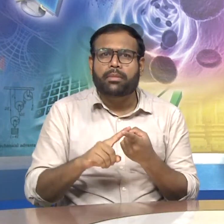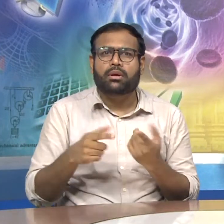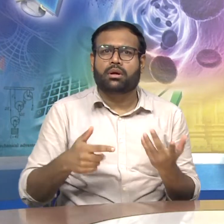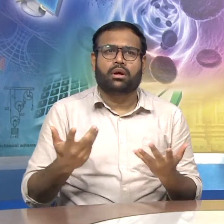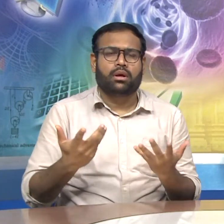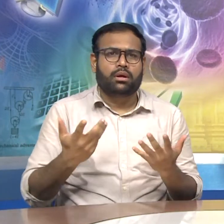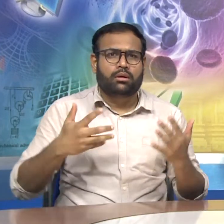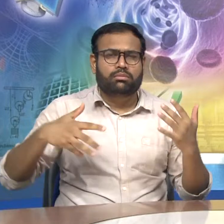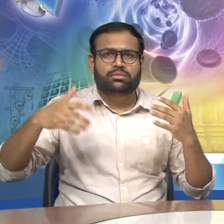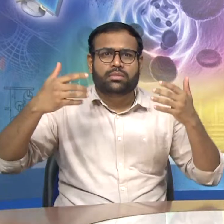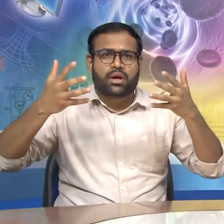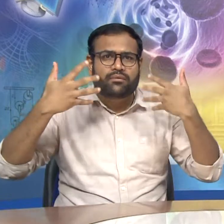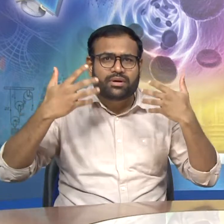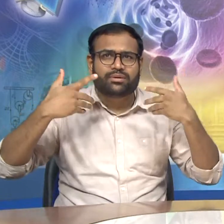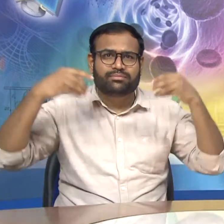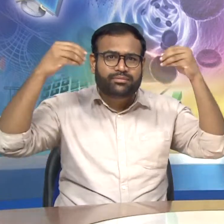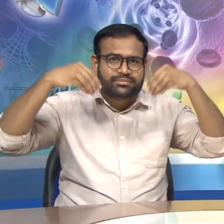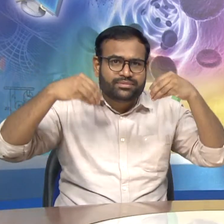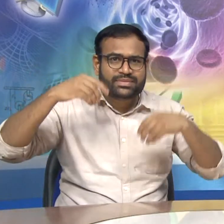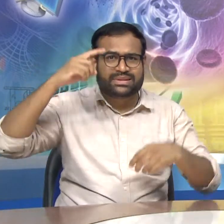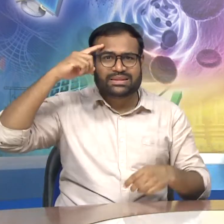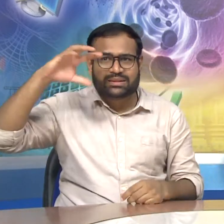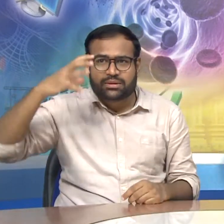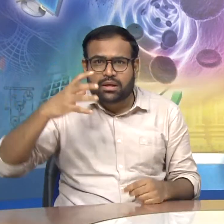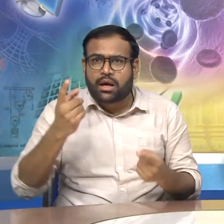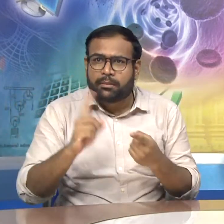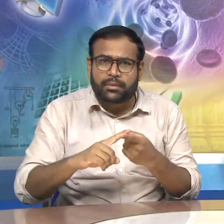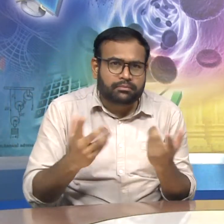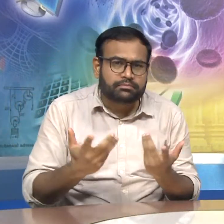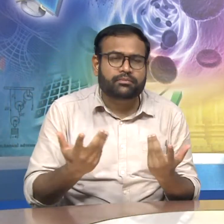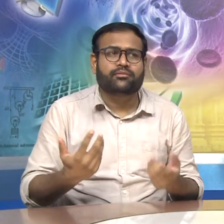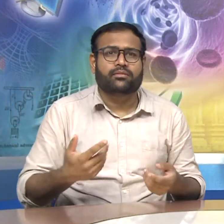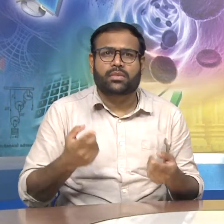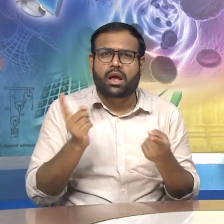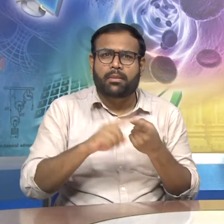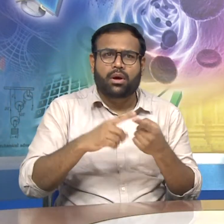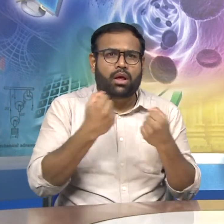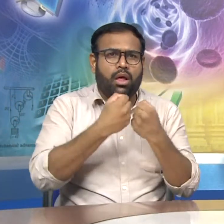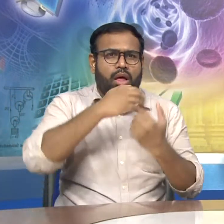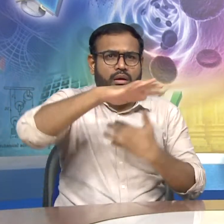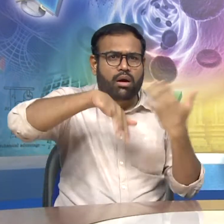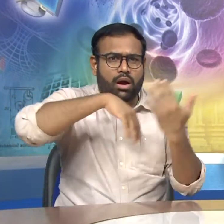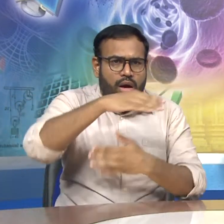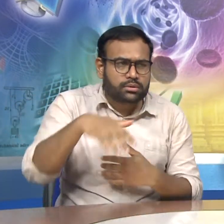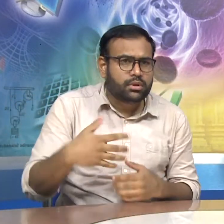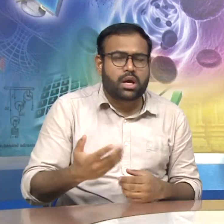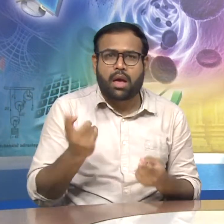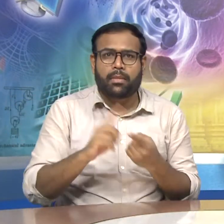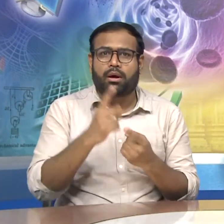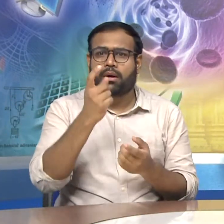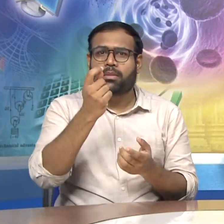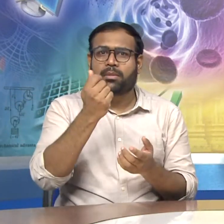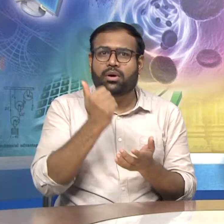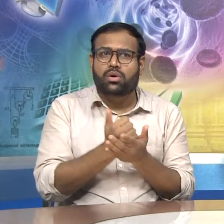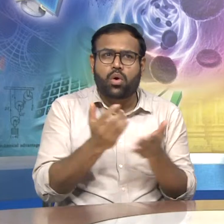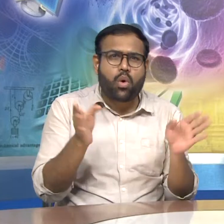to keep themselves up to date with latest developments in their areas of